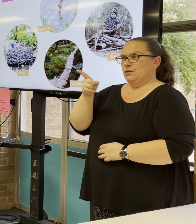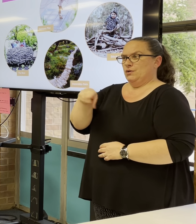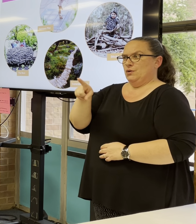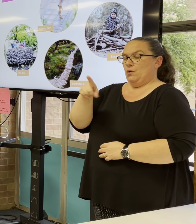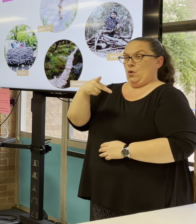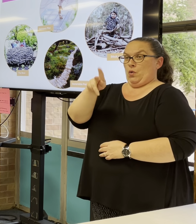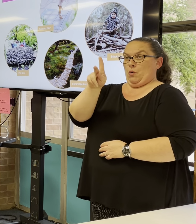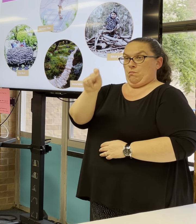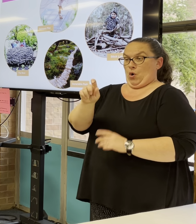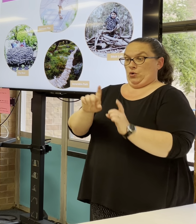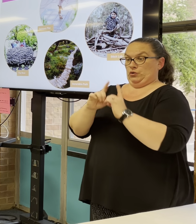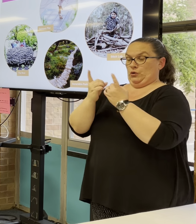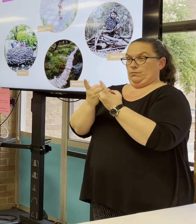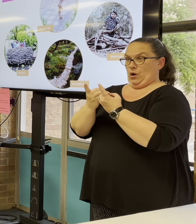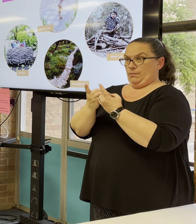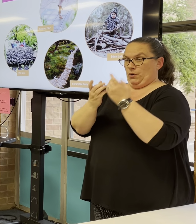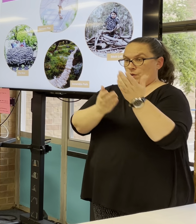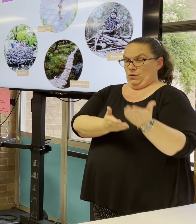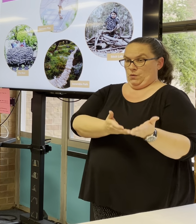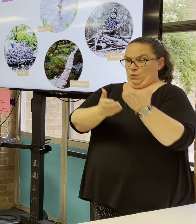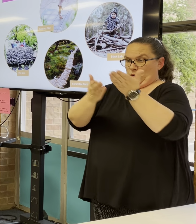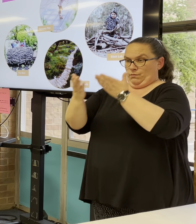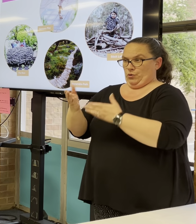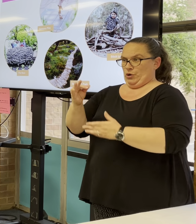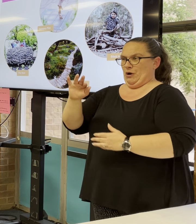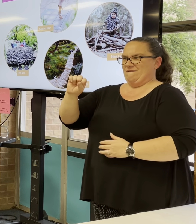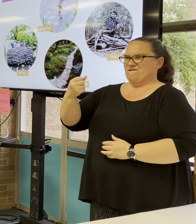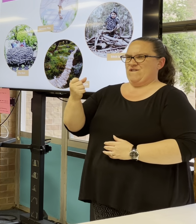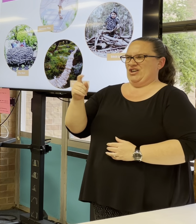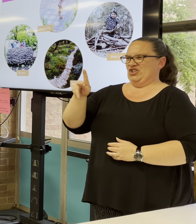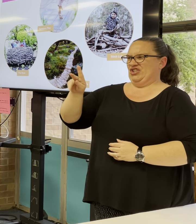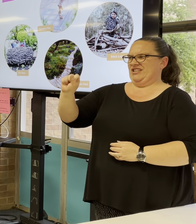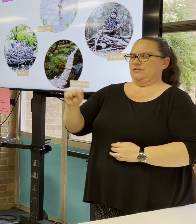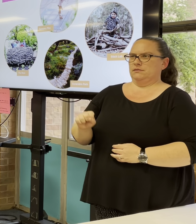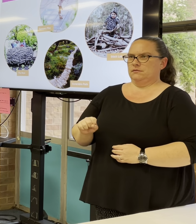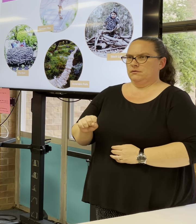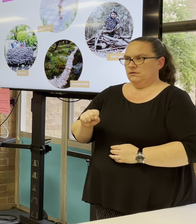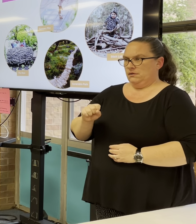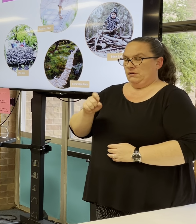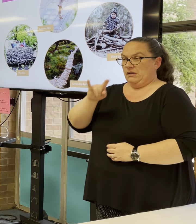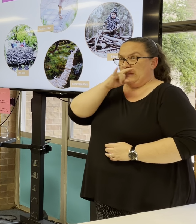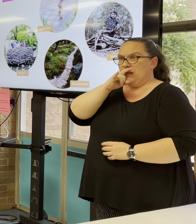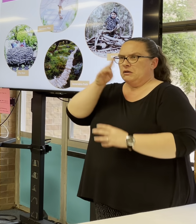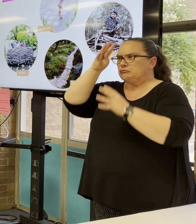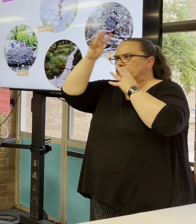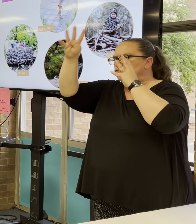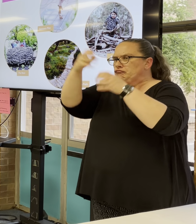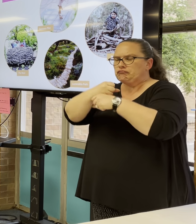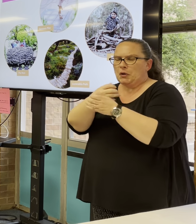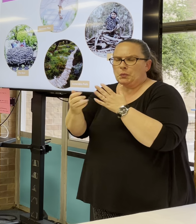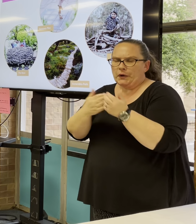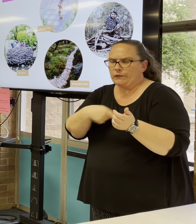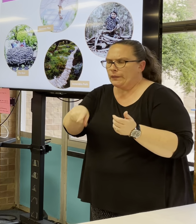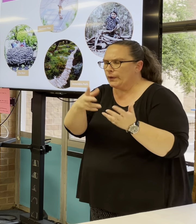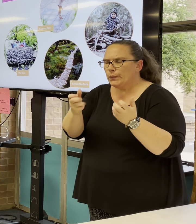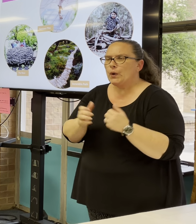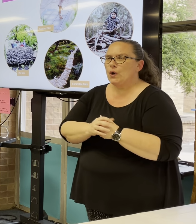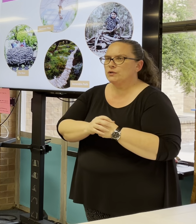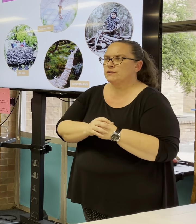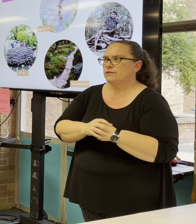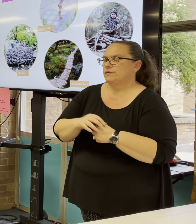Parks Department would bring a fresh supply of sticks and kids can just make stuff out of it. And then we have something called